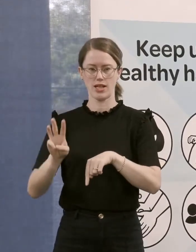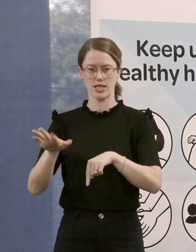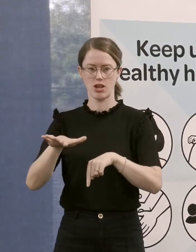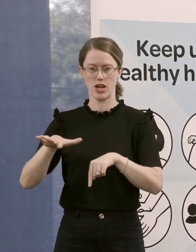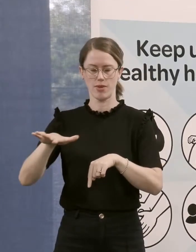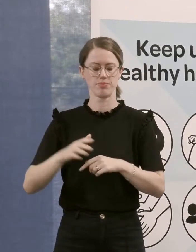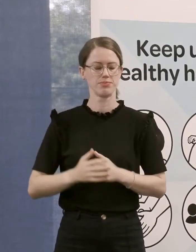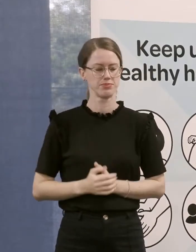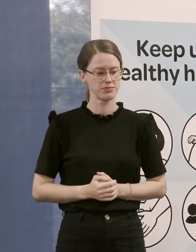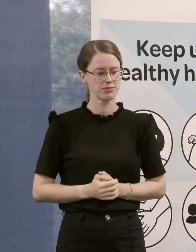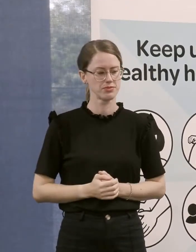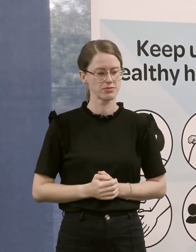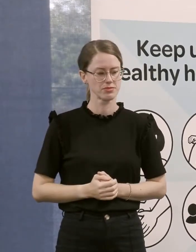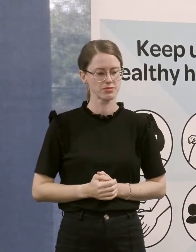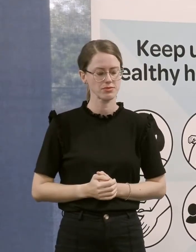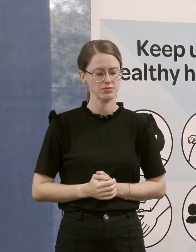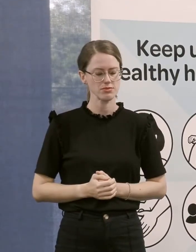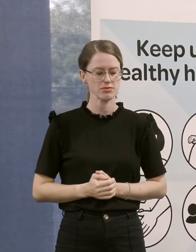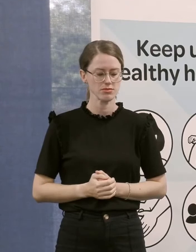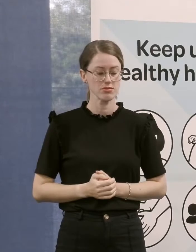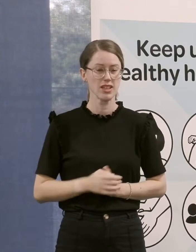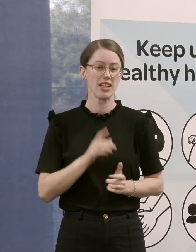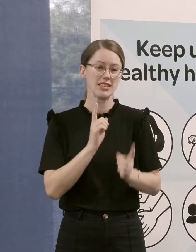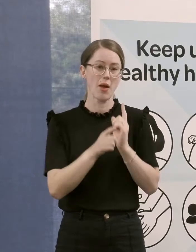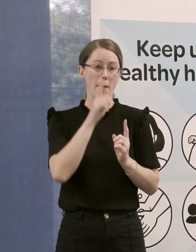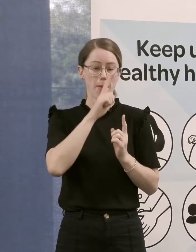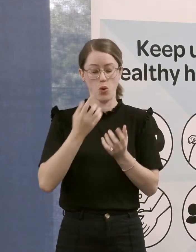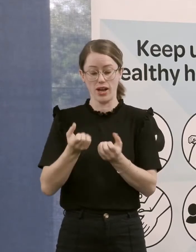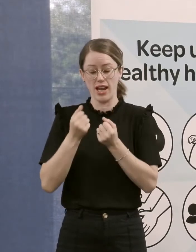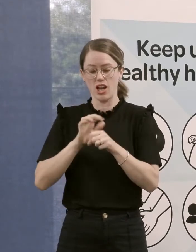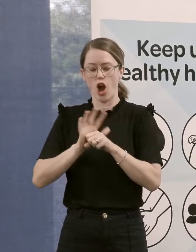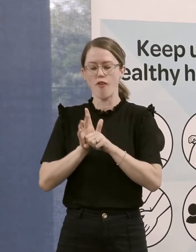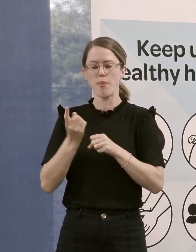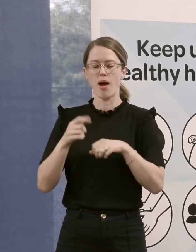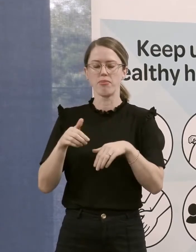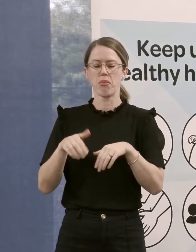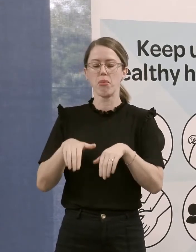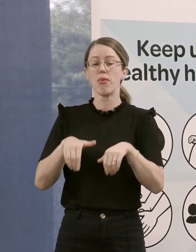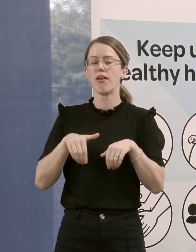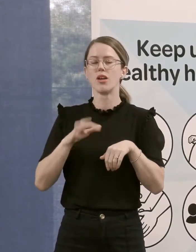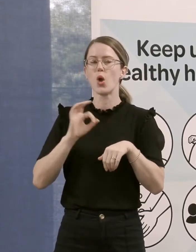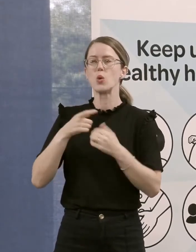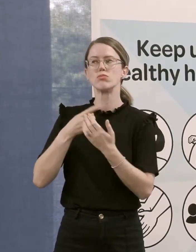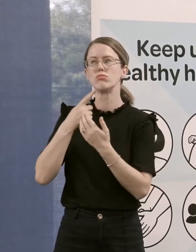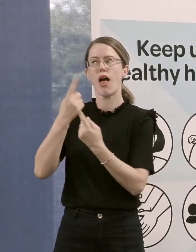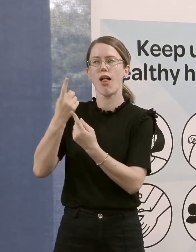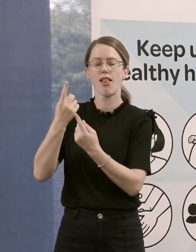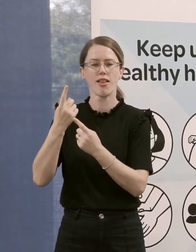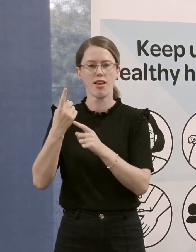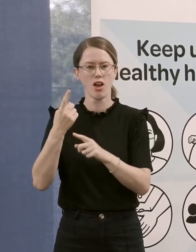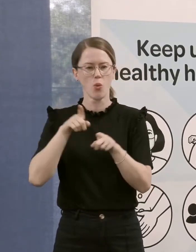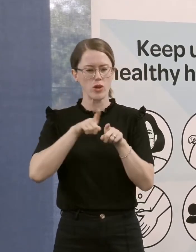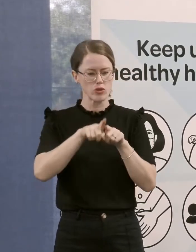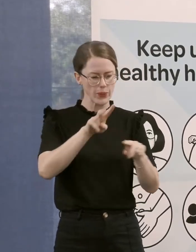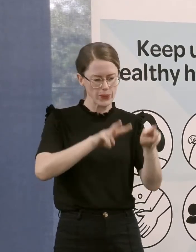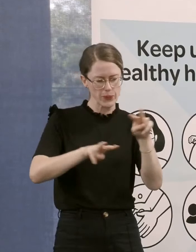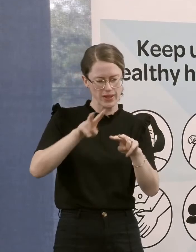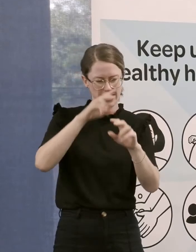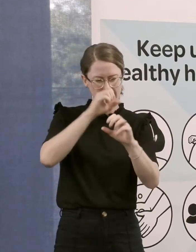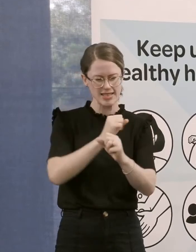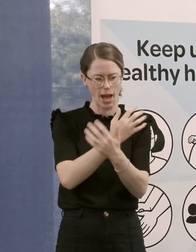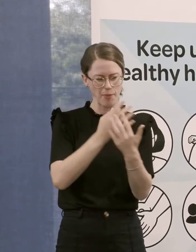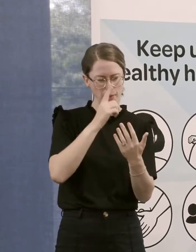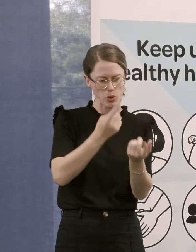Wellington. We know that some cases are not reported, and we do try and estimate the level of reporting we think we're